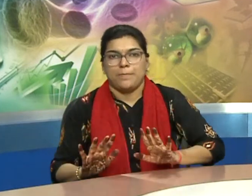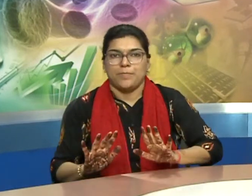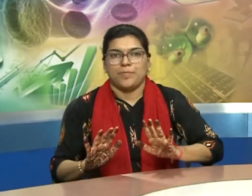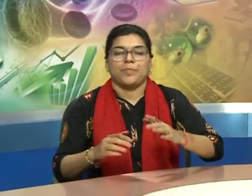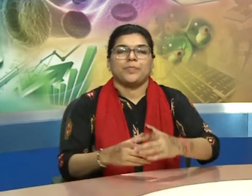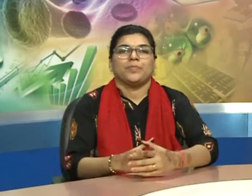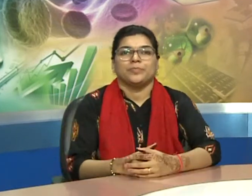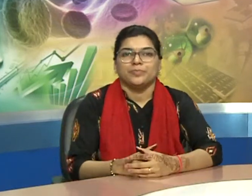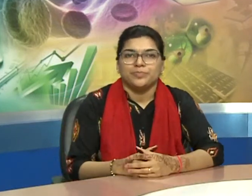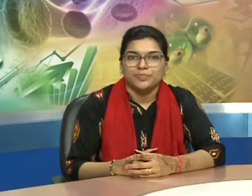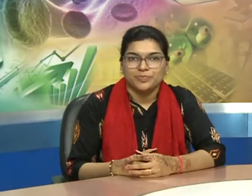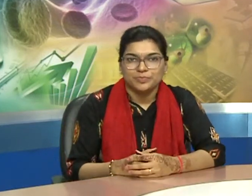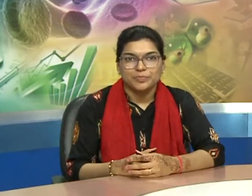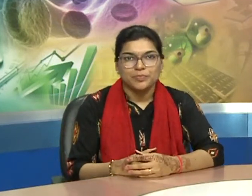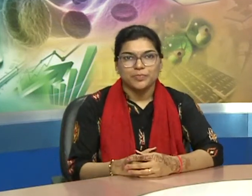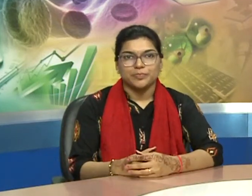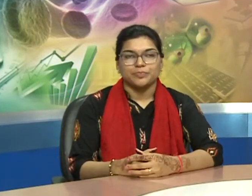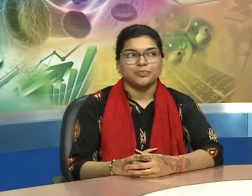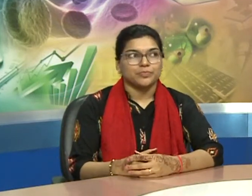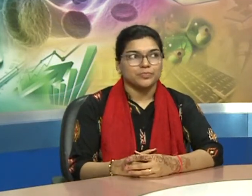those needs are fulfilled by them.